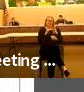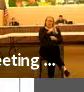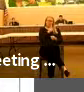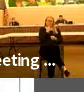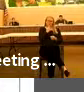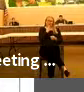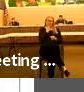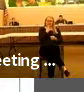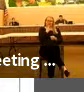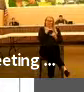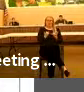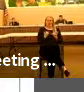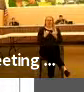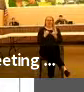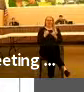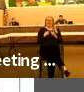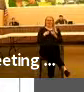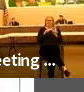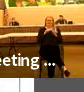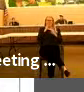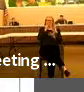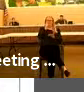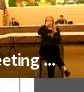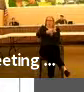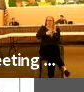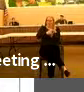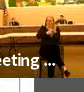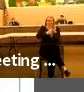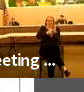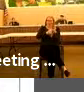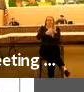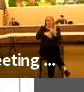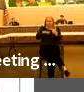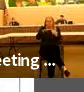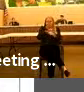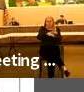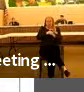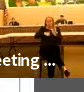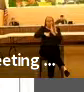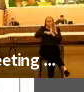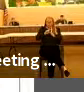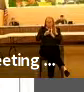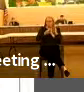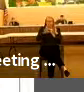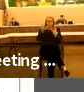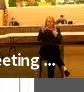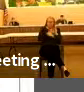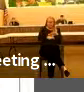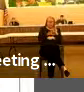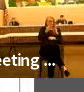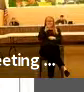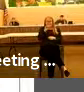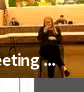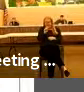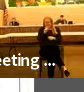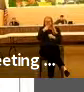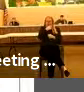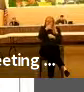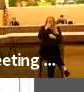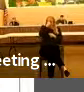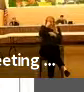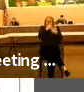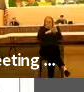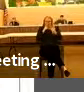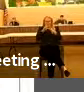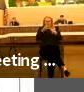the first step in the approval process. We have an entire site plan review with a whole nother set of guidelines and regulations and approvals ahead of